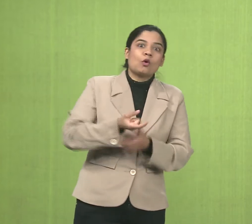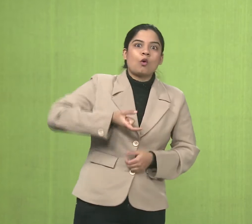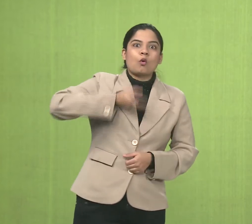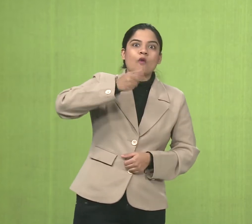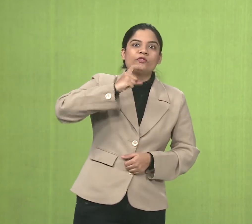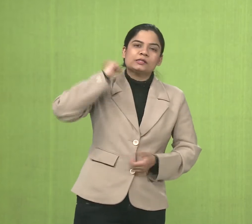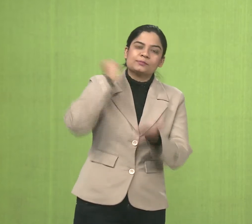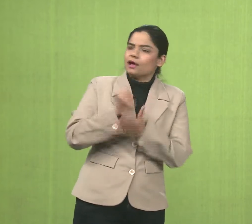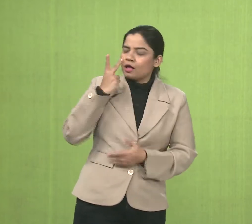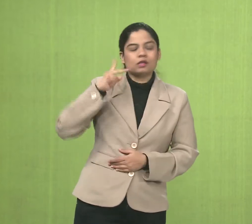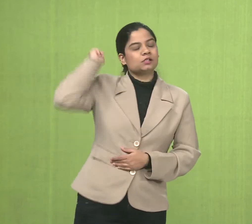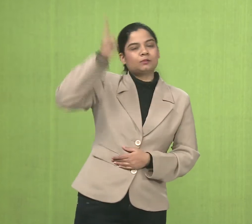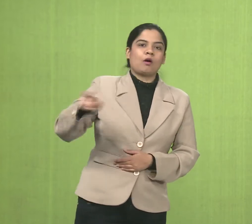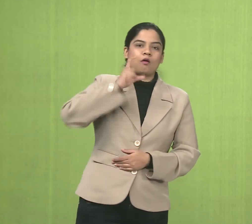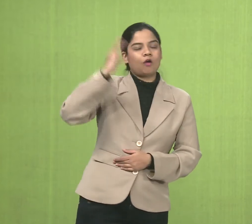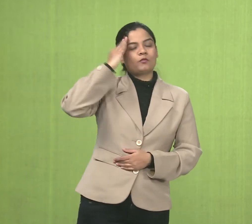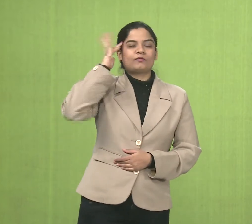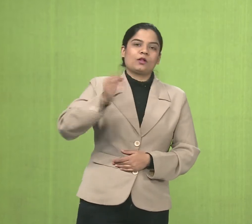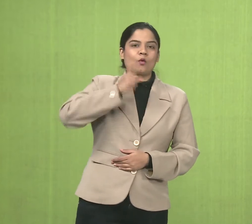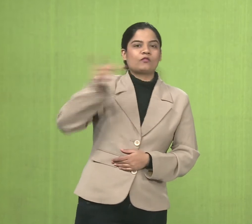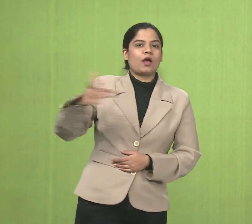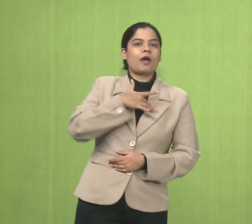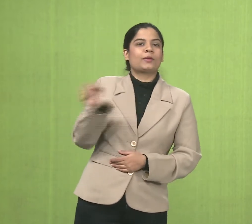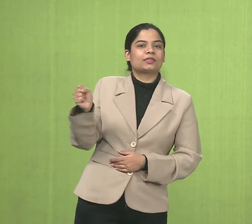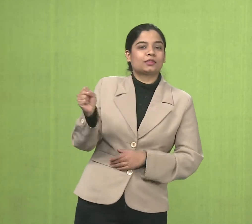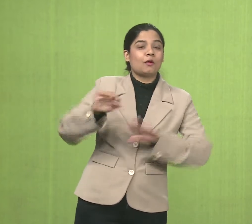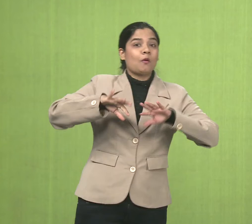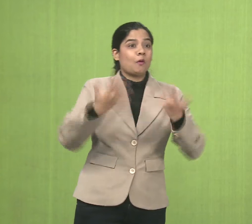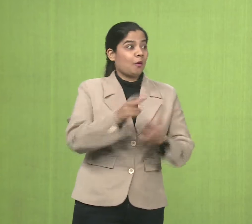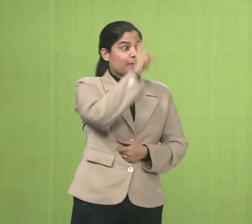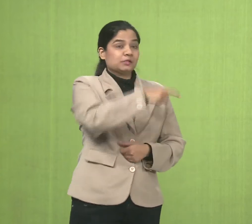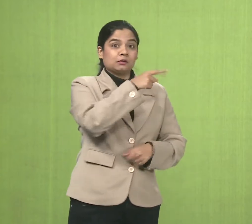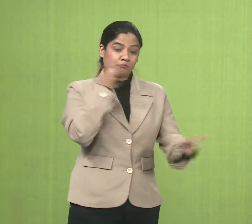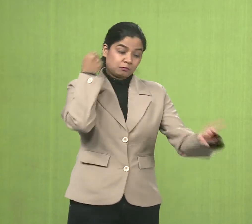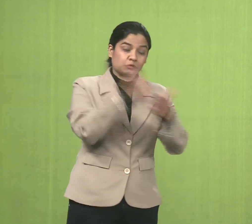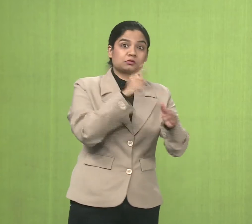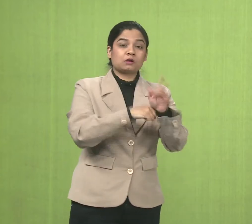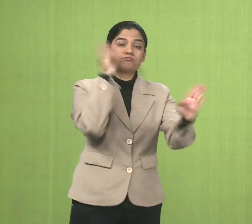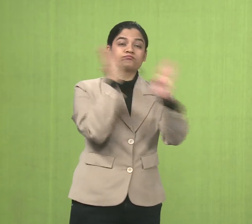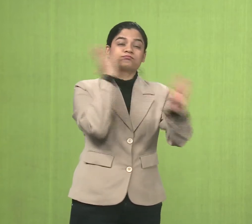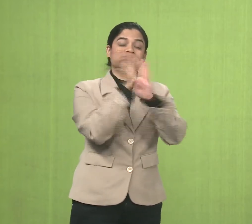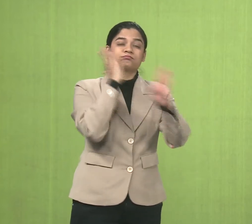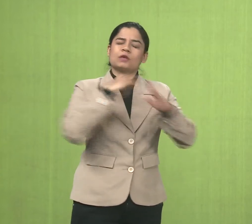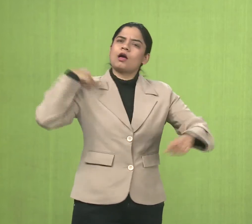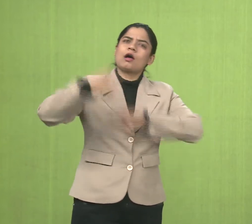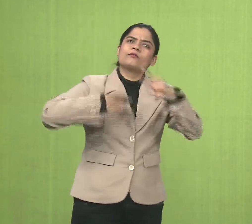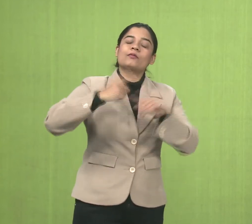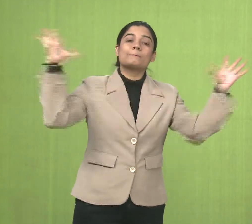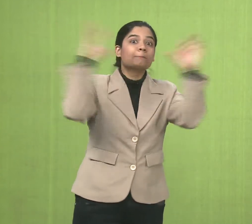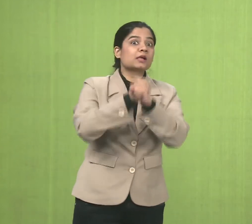there's this person who has to have coffee every day. So we know this typical habit. Or a person who's very punctual. So we know